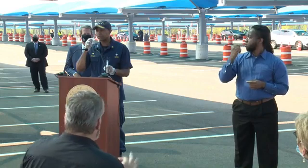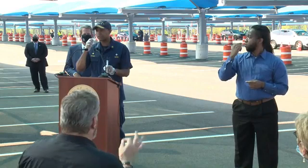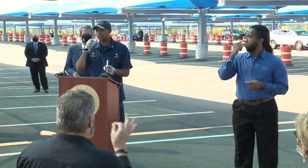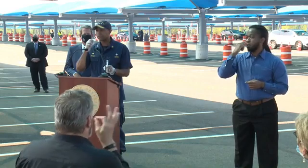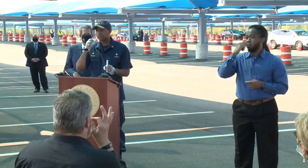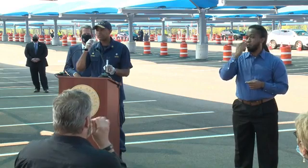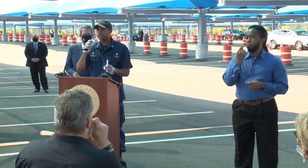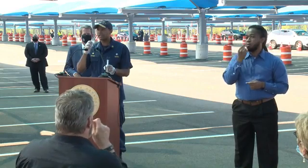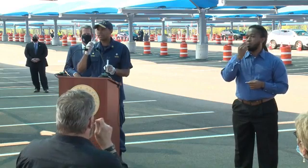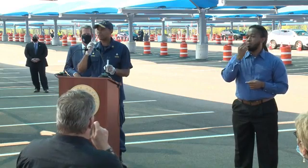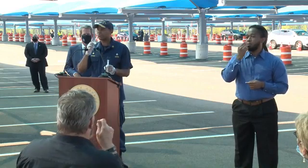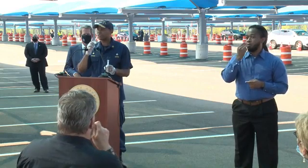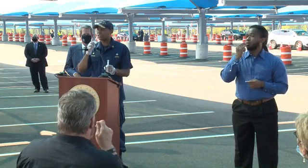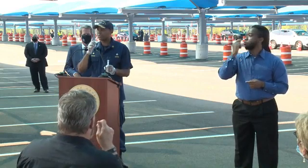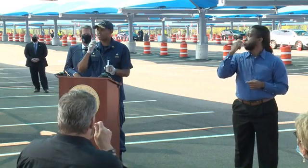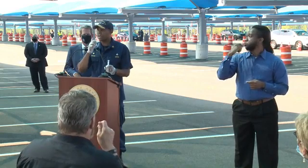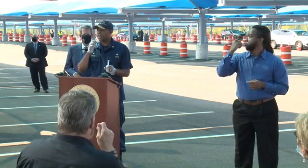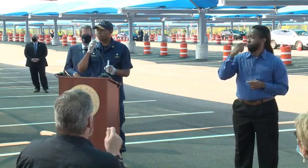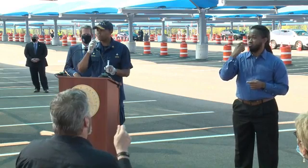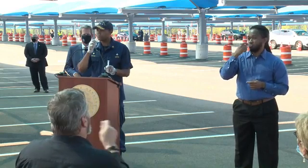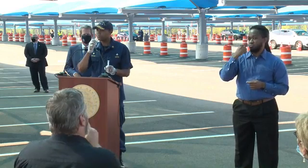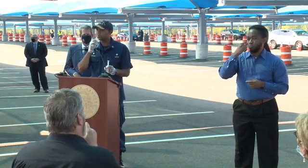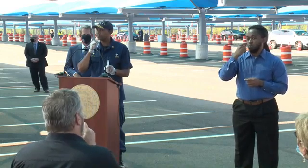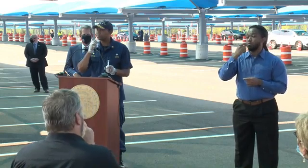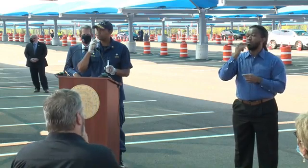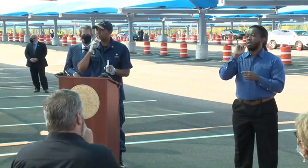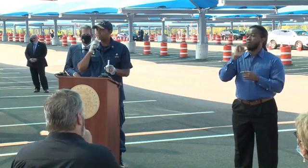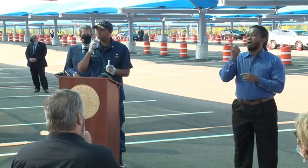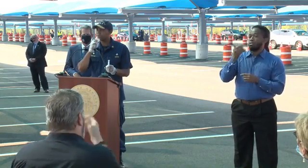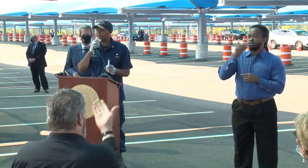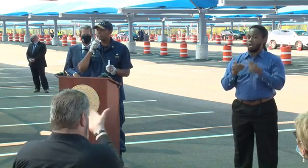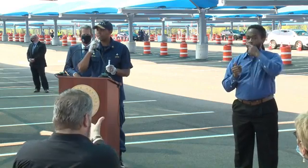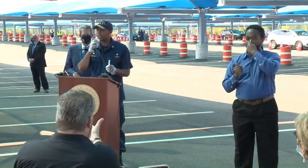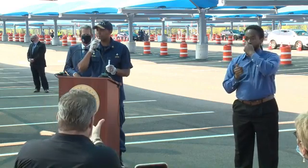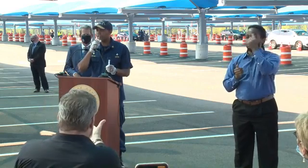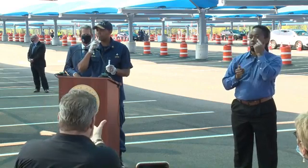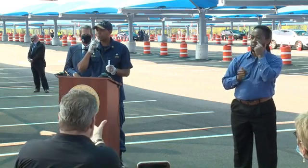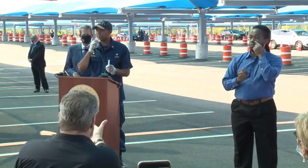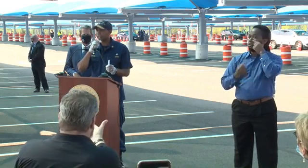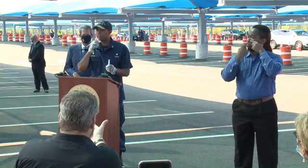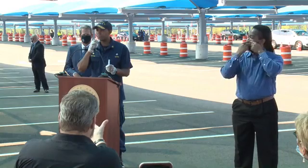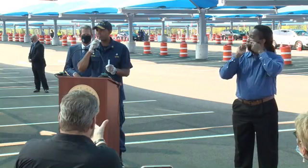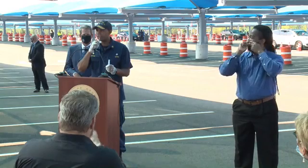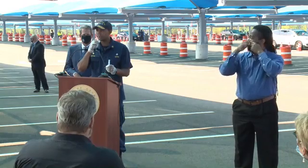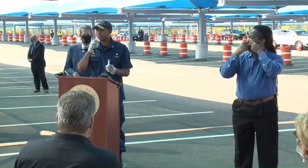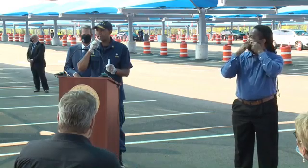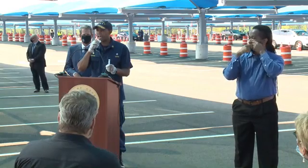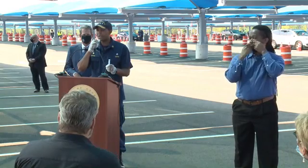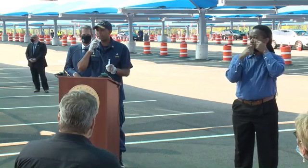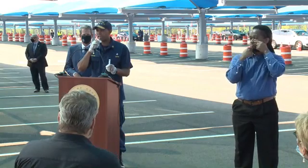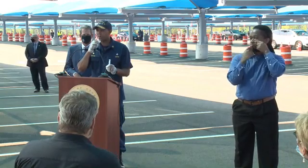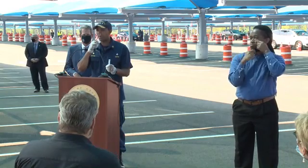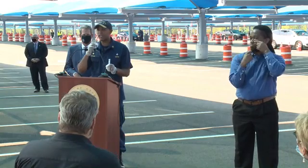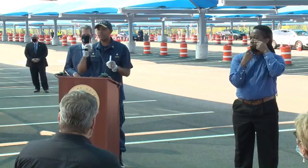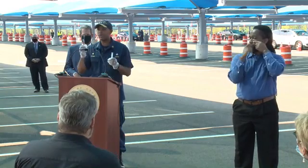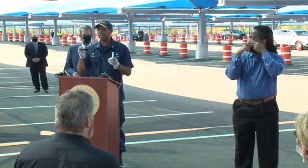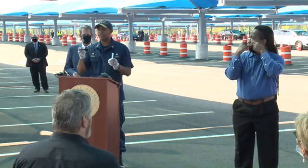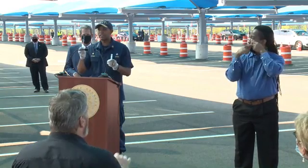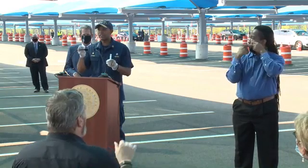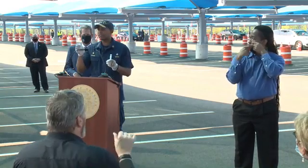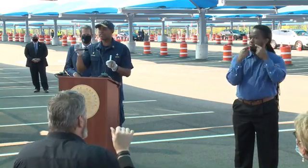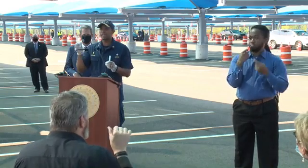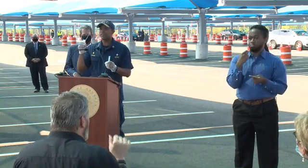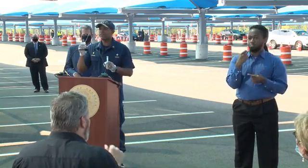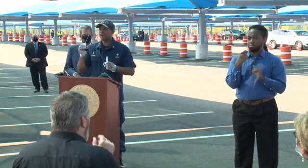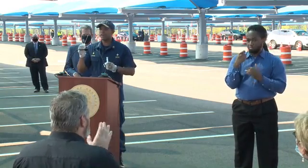times. They'll ask you to move it to the other side, turn it around 3 times. I can talk while I'm doing